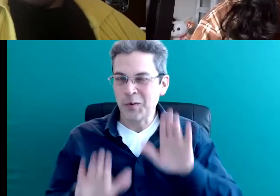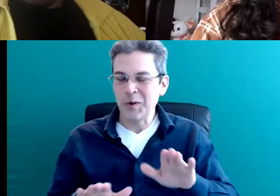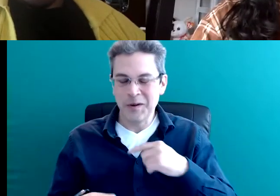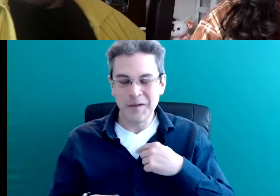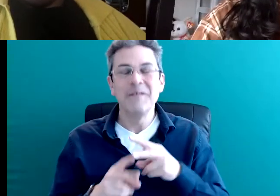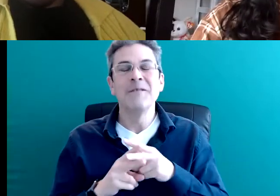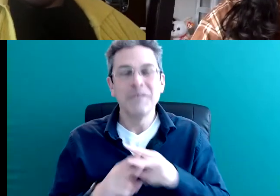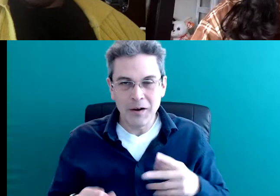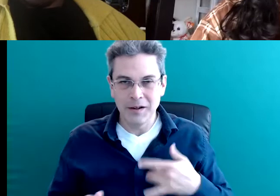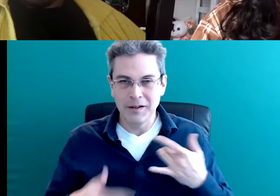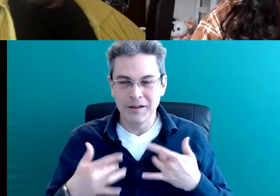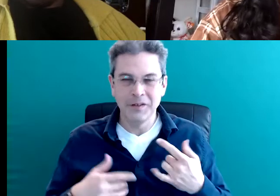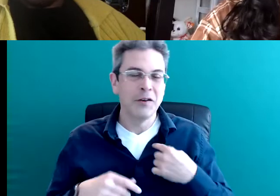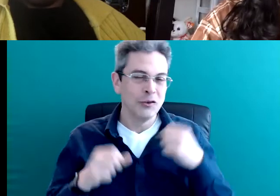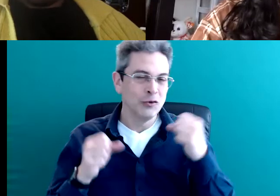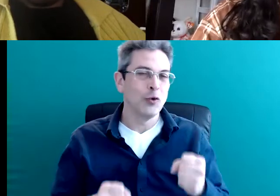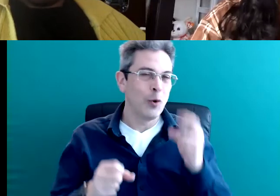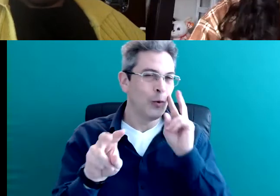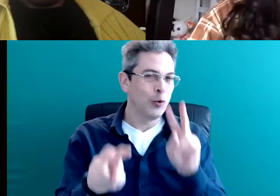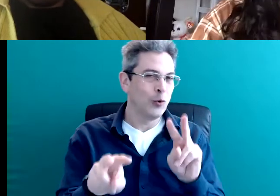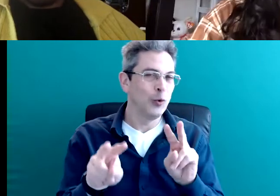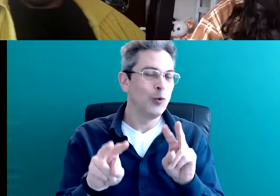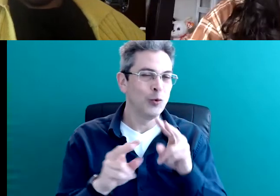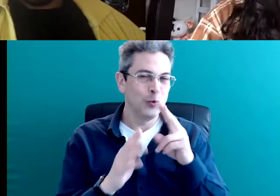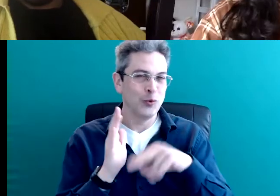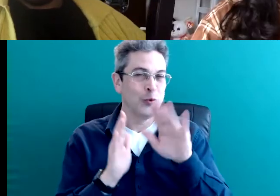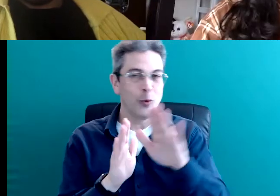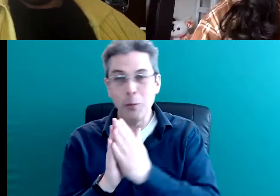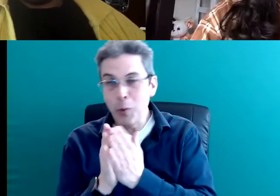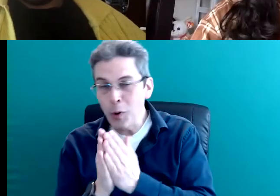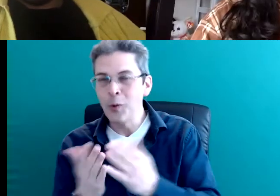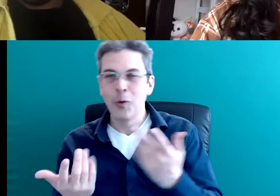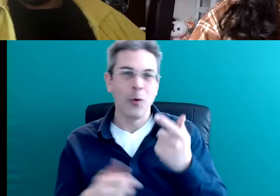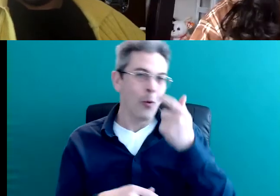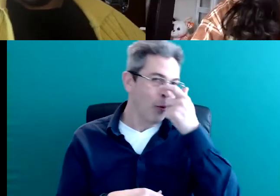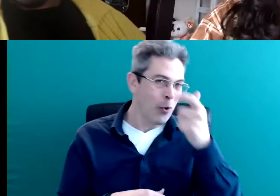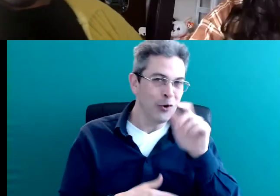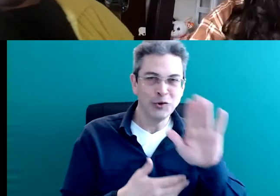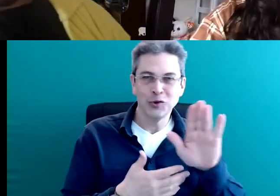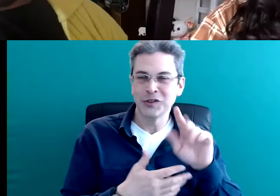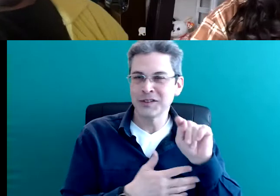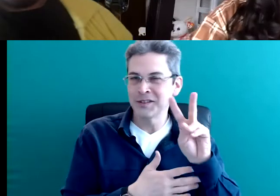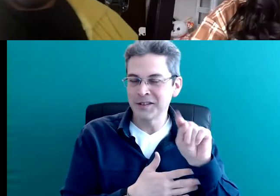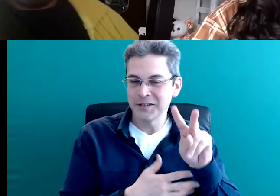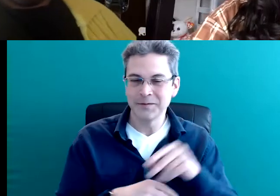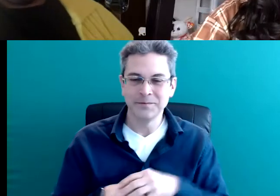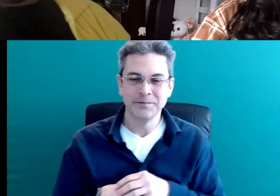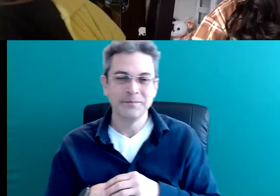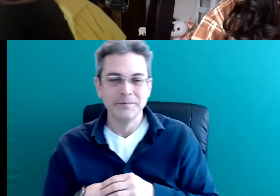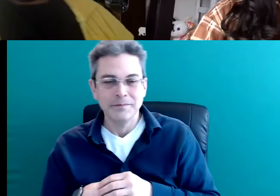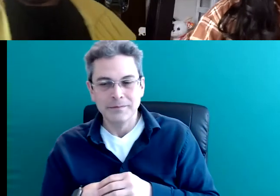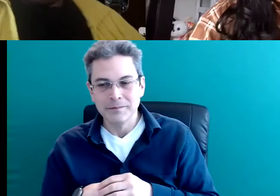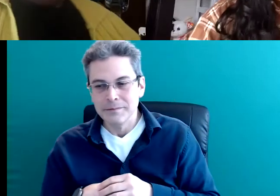I'm so looking forward to reading your book or watching your show. And the next question that we have